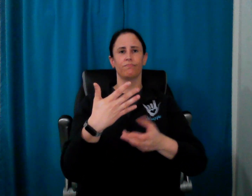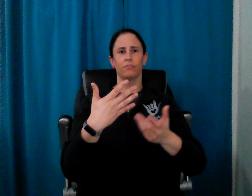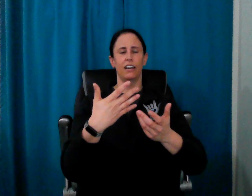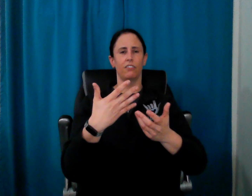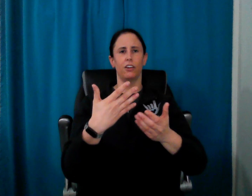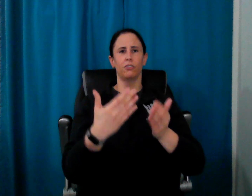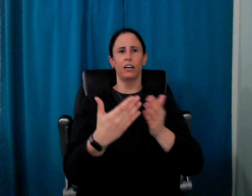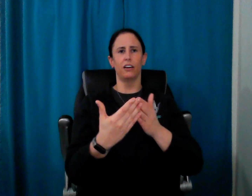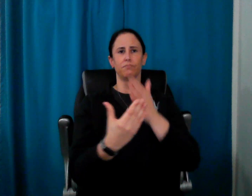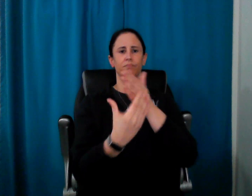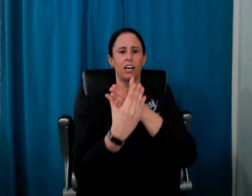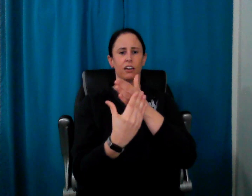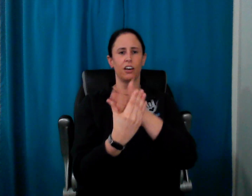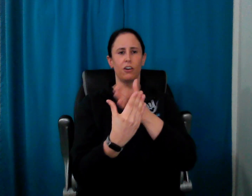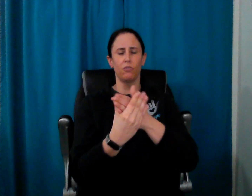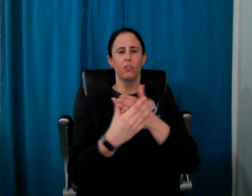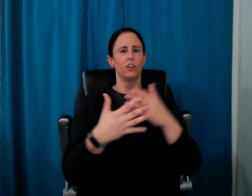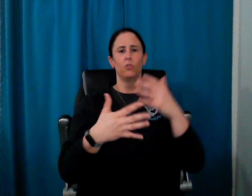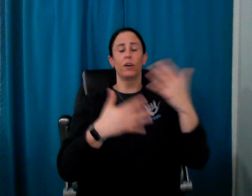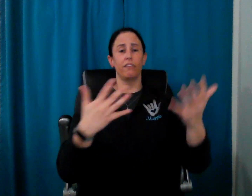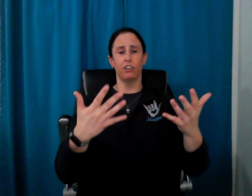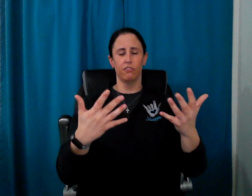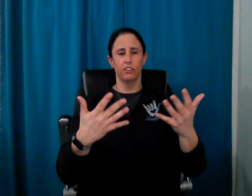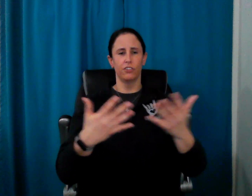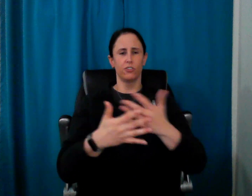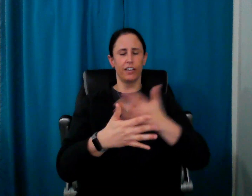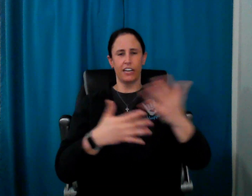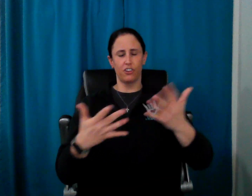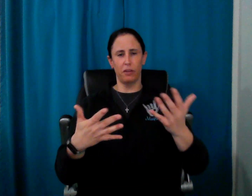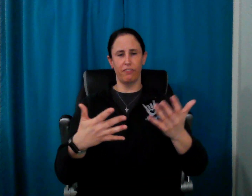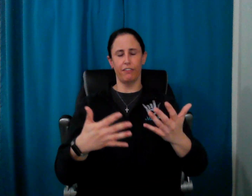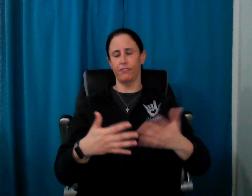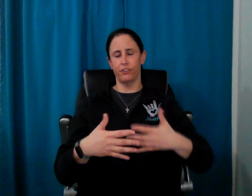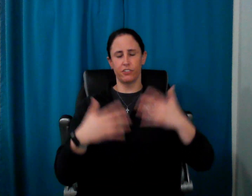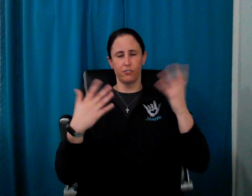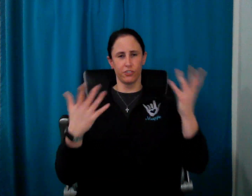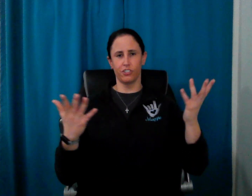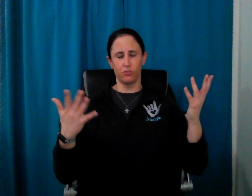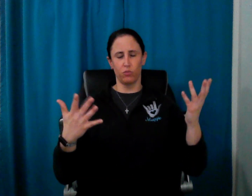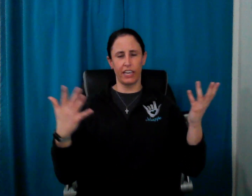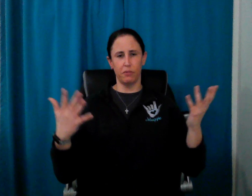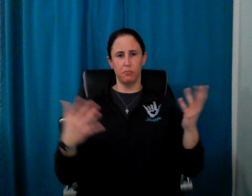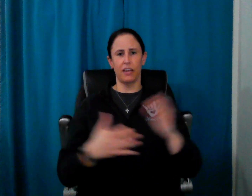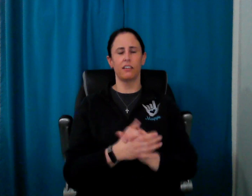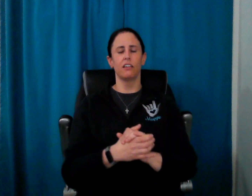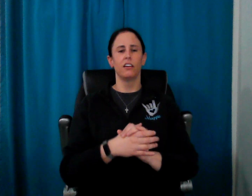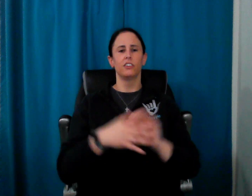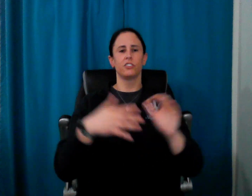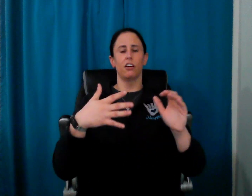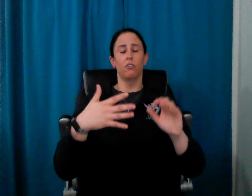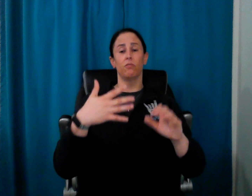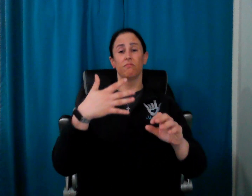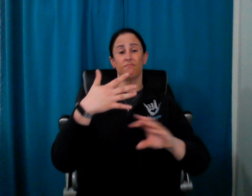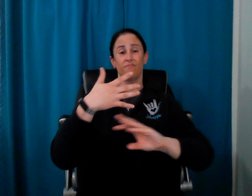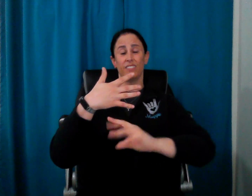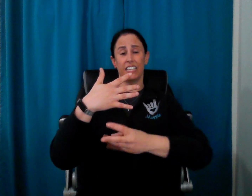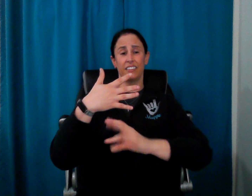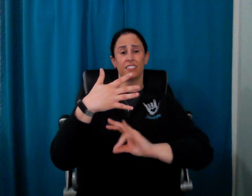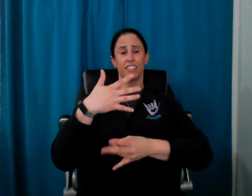I don't know, taco, whatever. Those aren't actually my favorite foods. Those are just what came to mind. So 6,